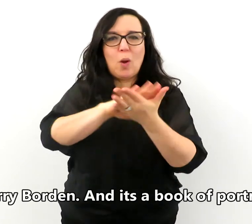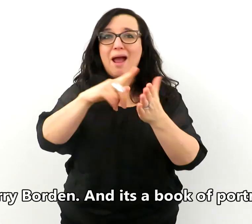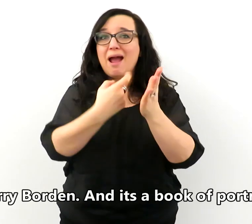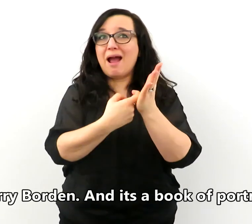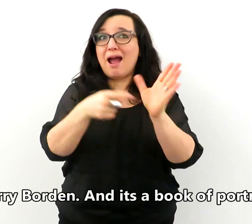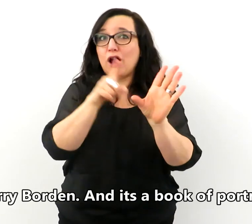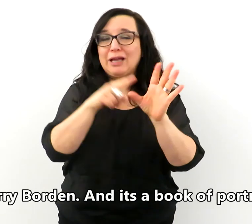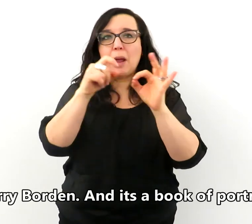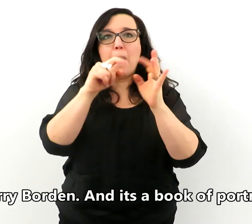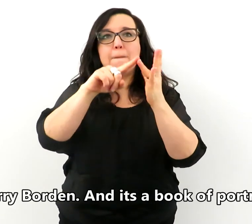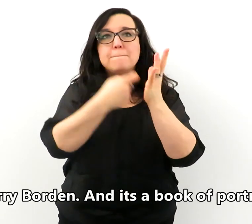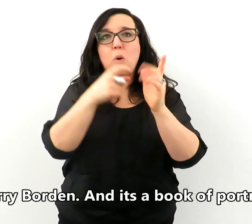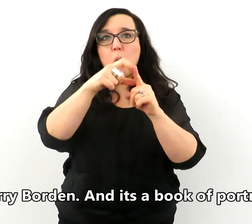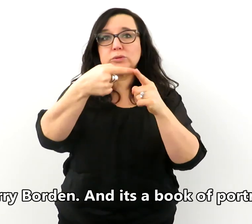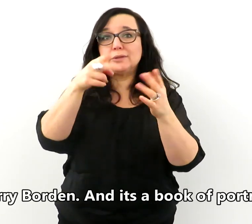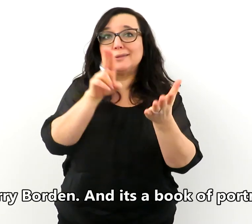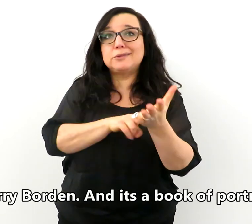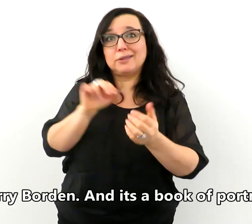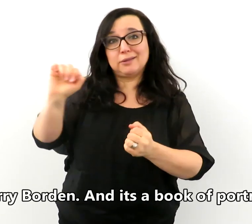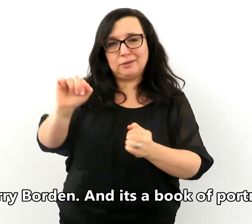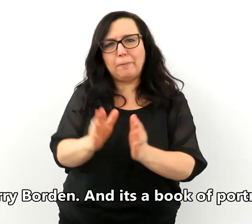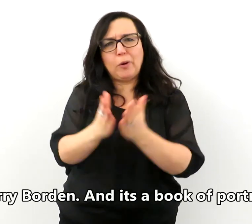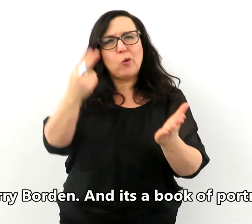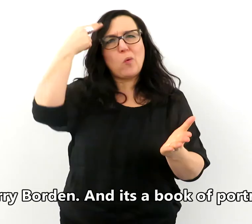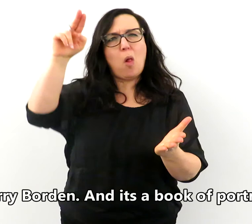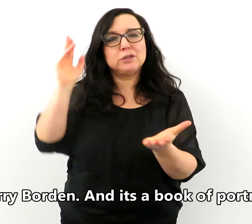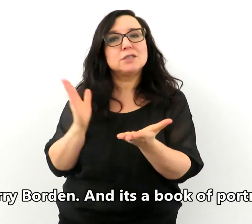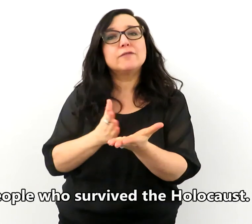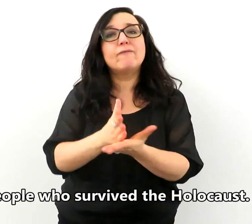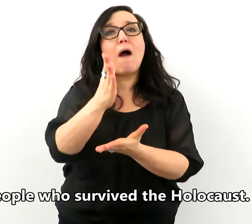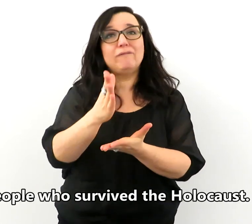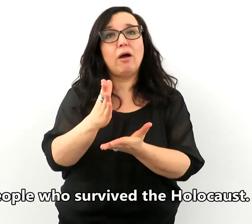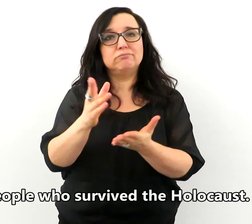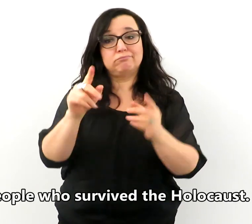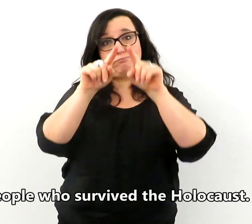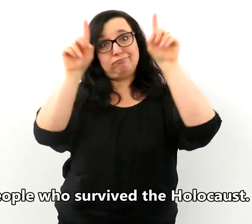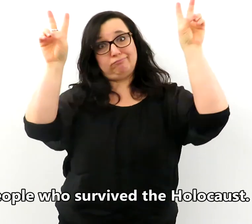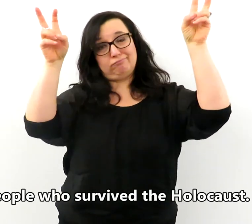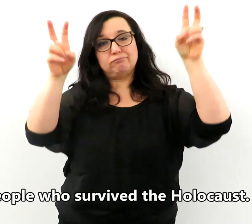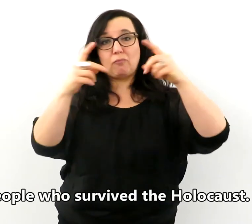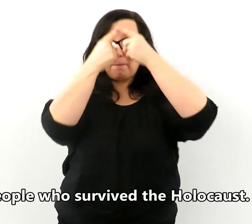Harry Borden and it's a book of portraits of people who survived the Holocaust